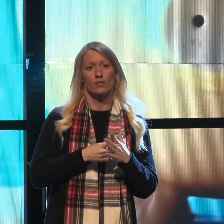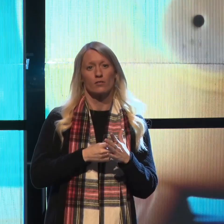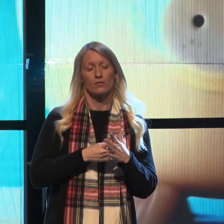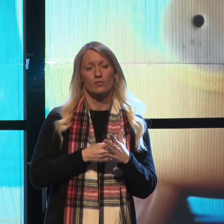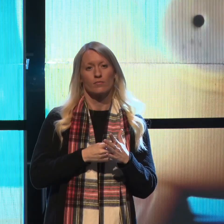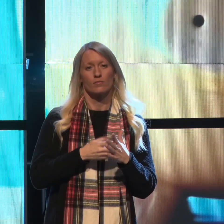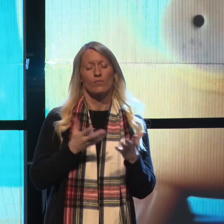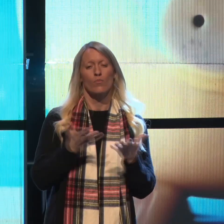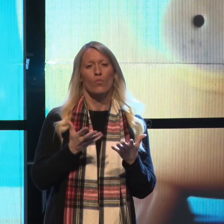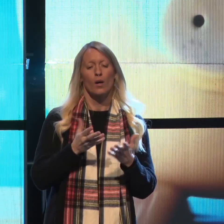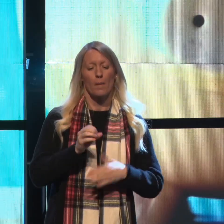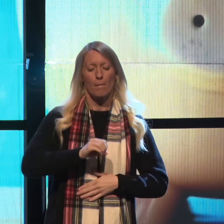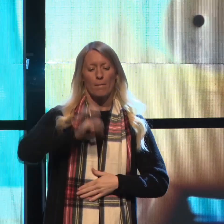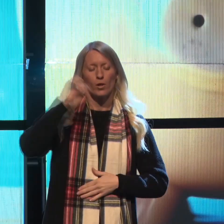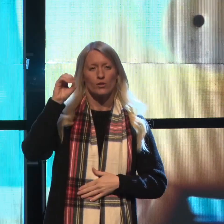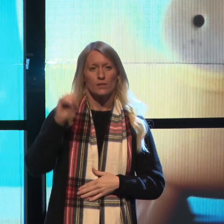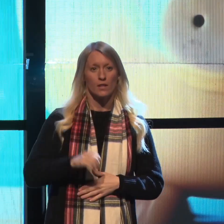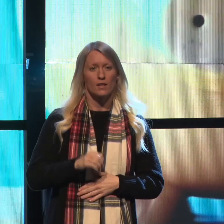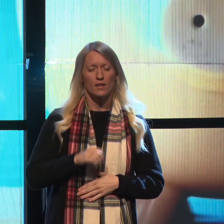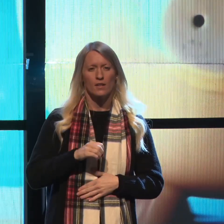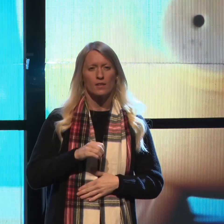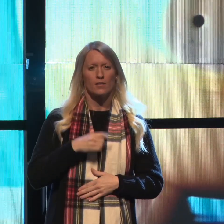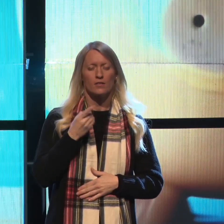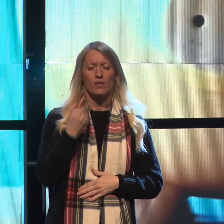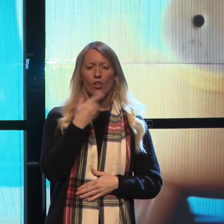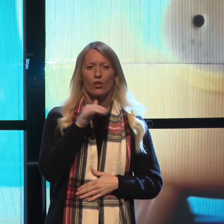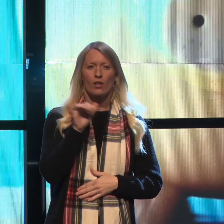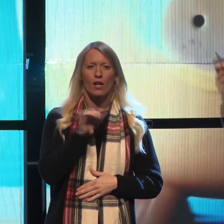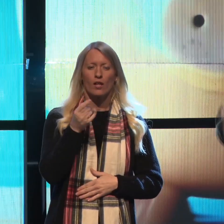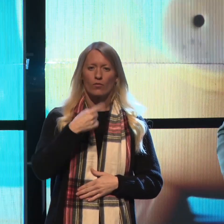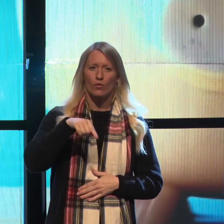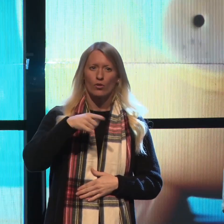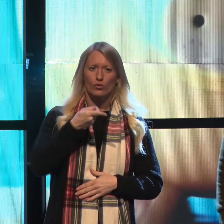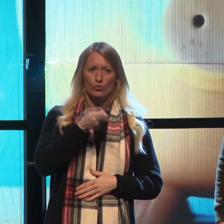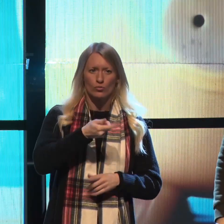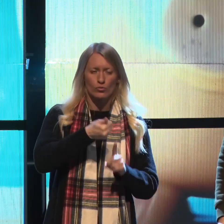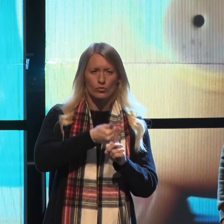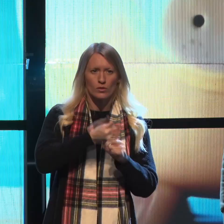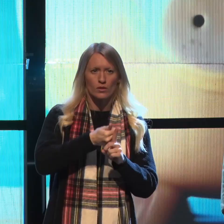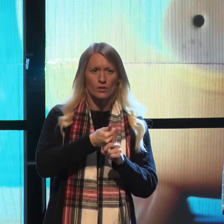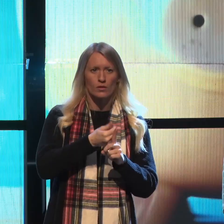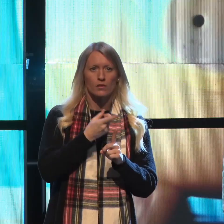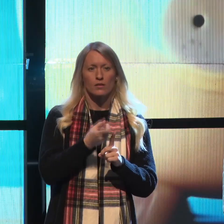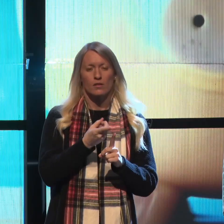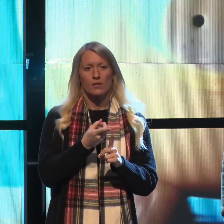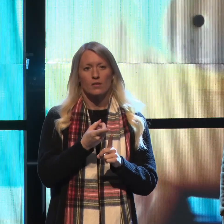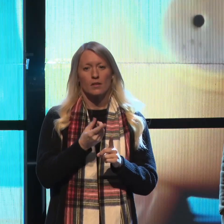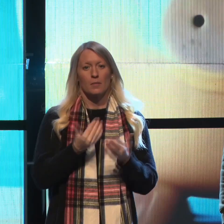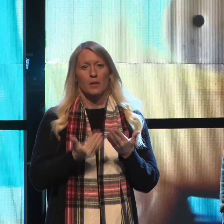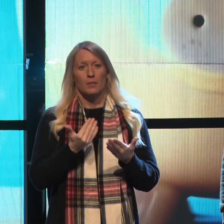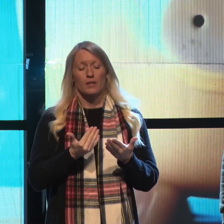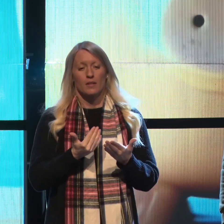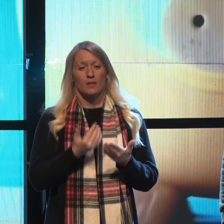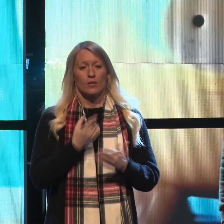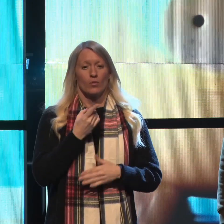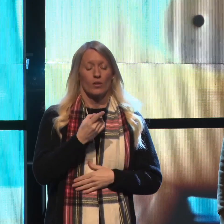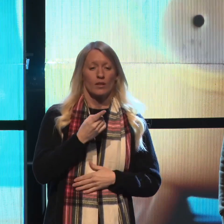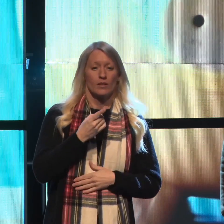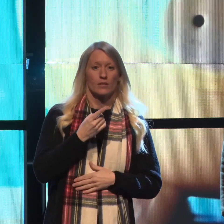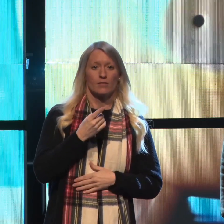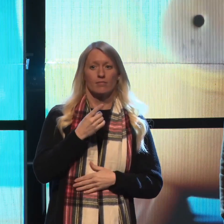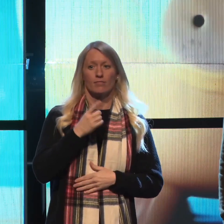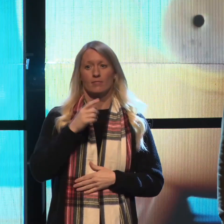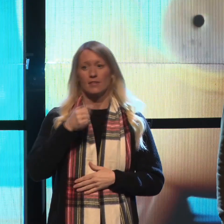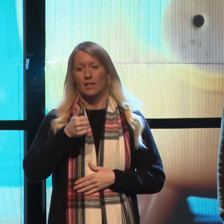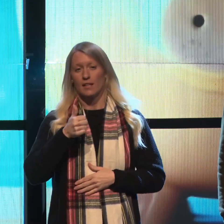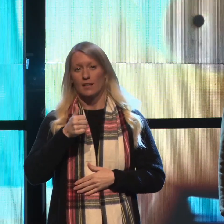So what percentage would that look like for you? Now, maybe 70, 20, 10, you're like, I'm at like 110, -5,